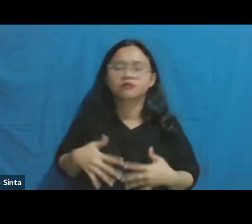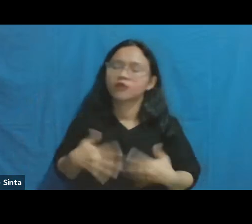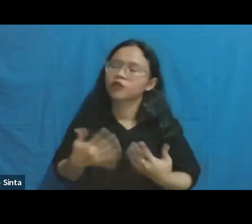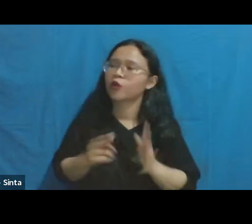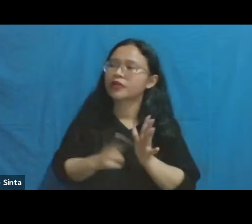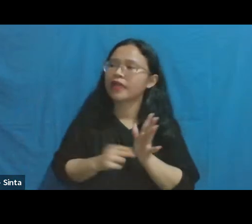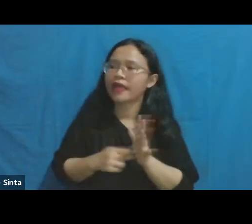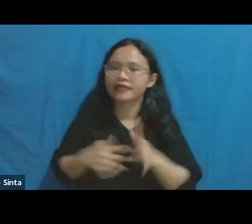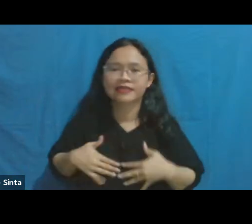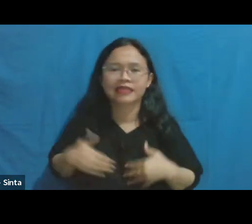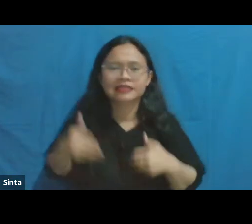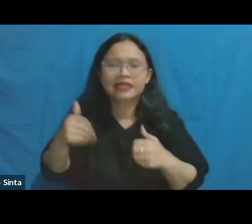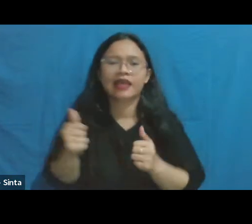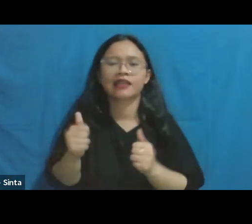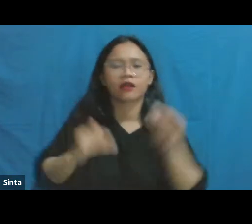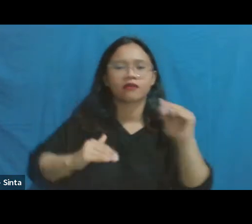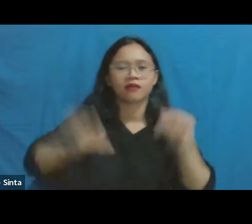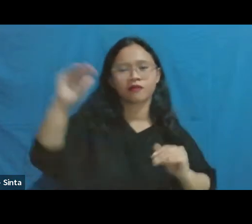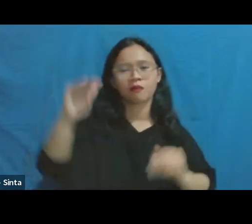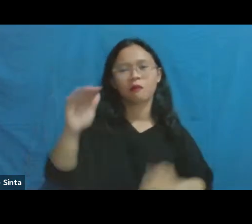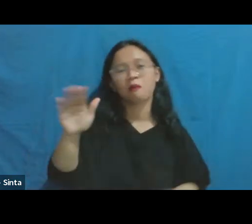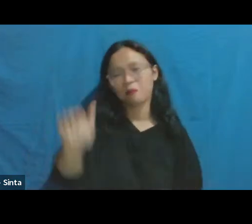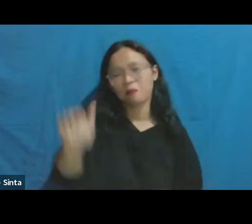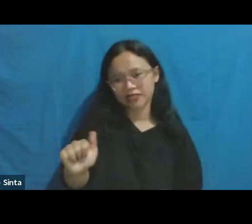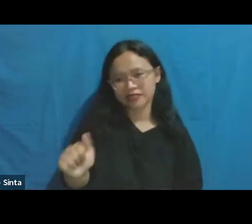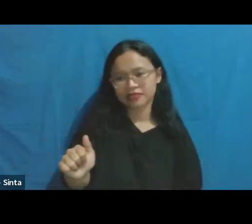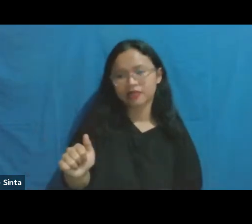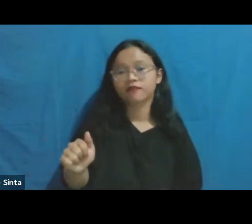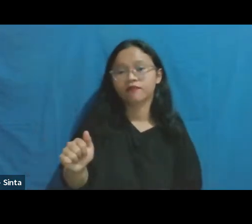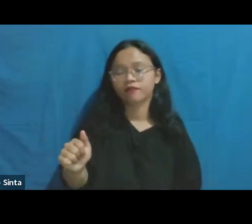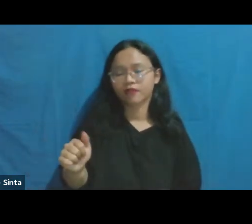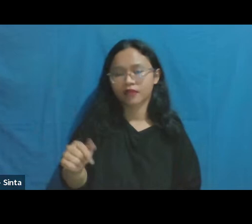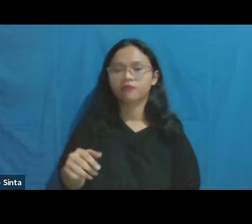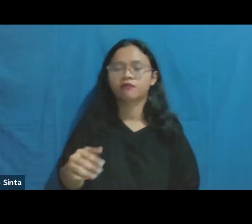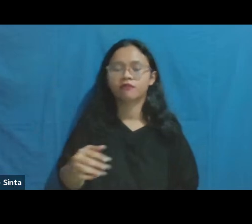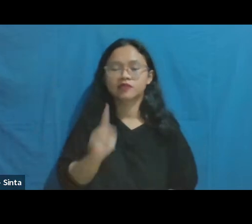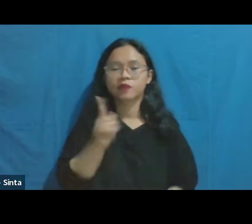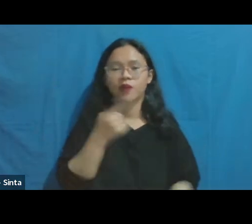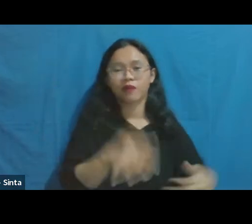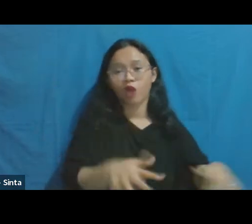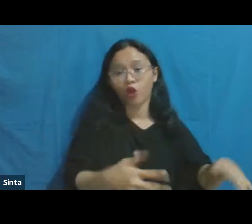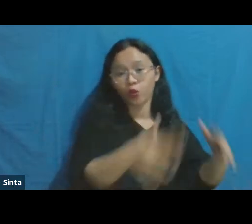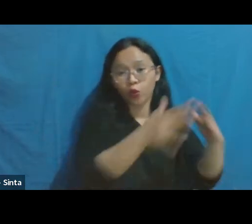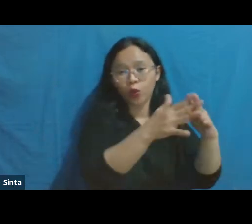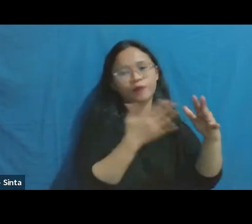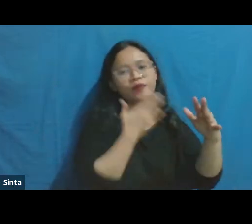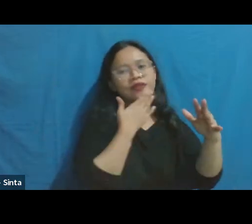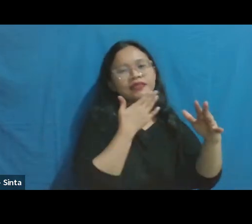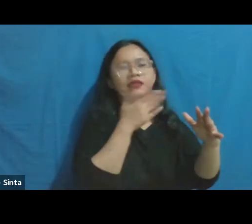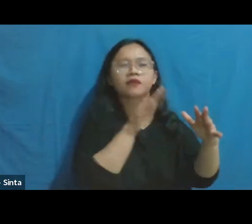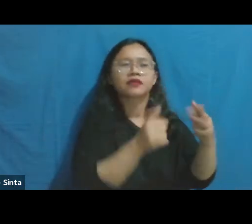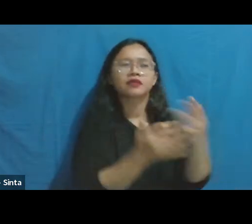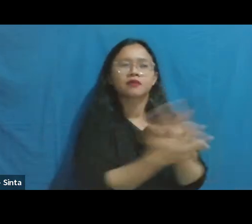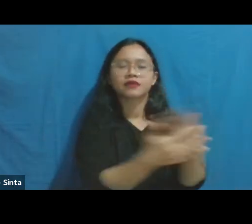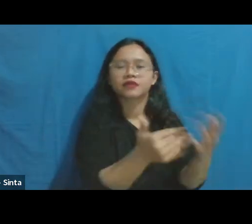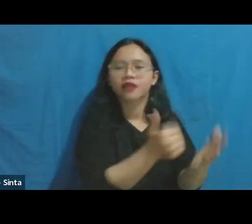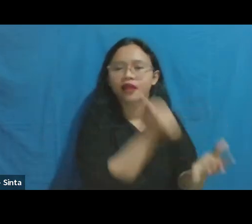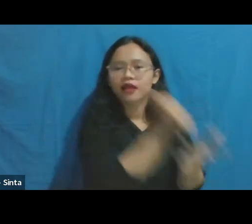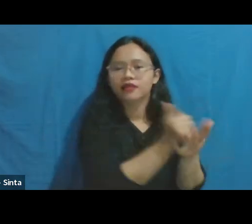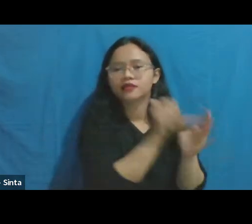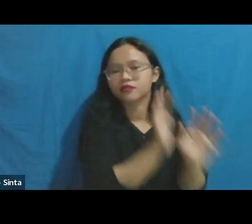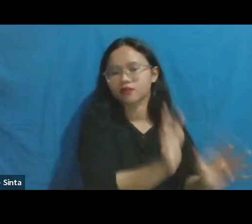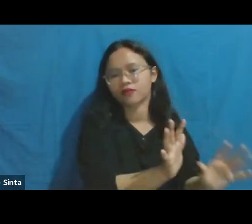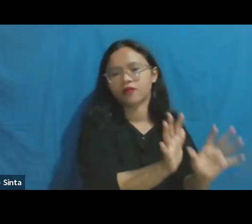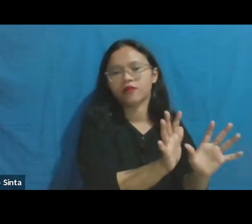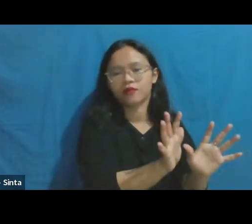is that there's a huge sociological time bomb in West Papua right now,